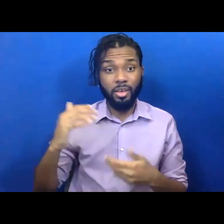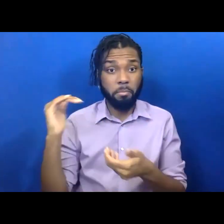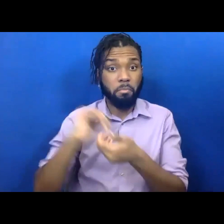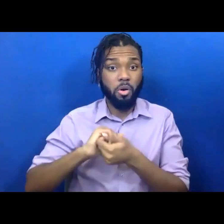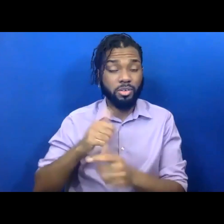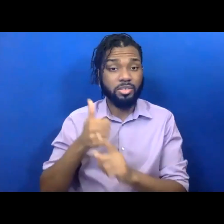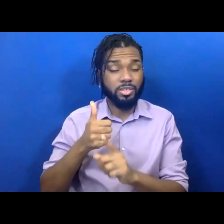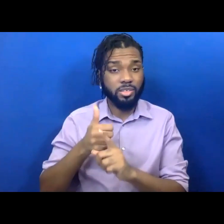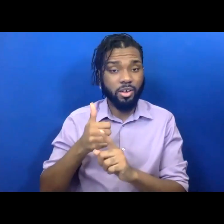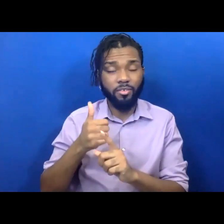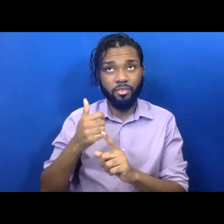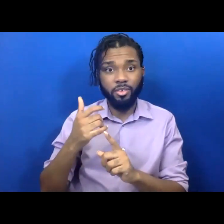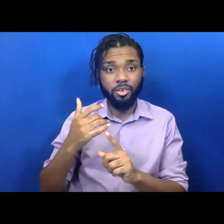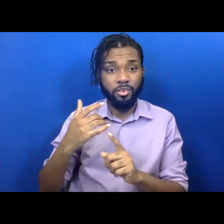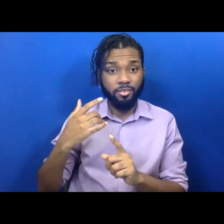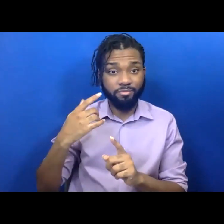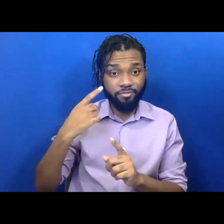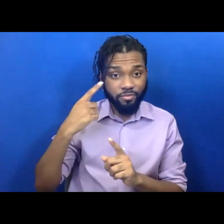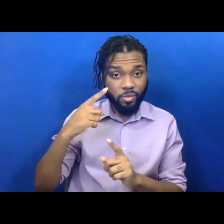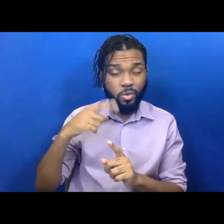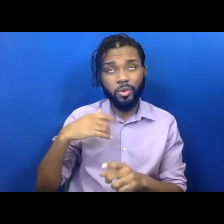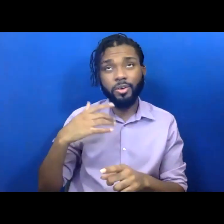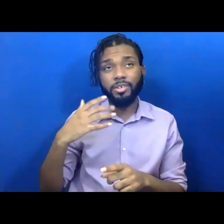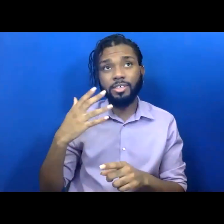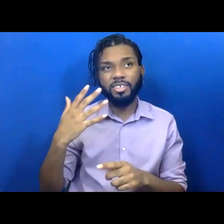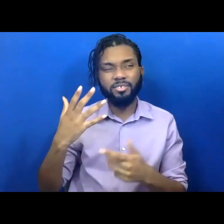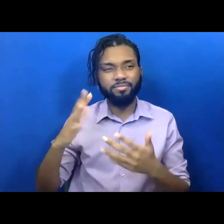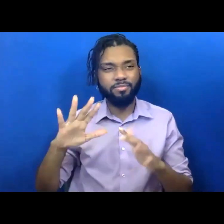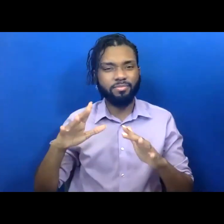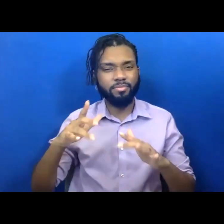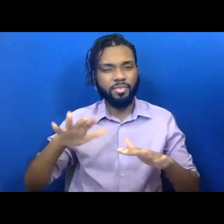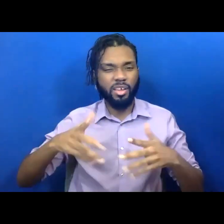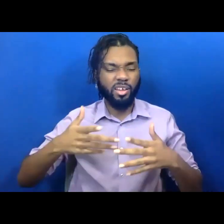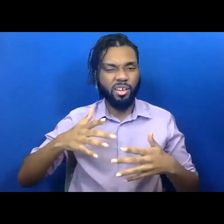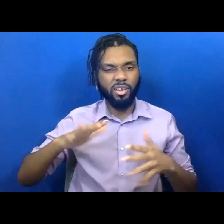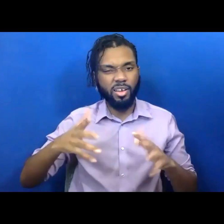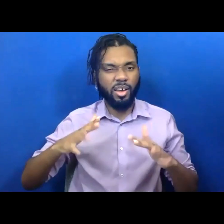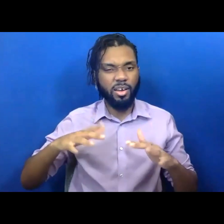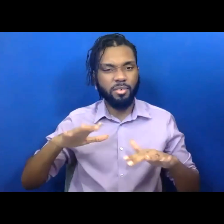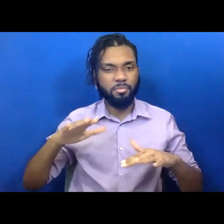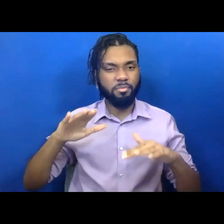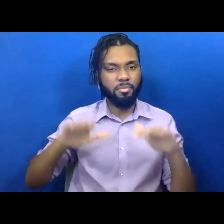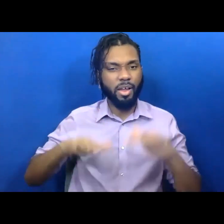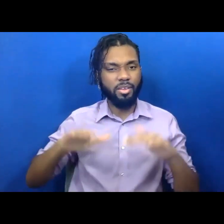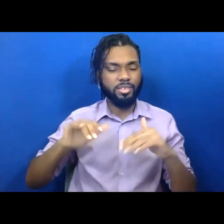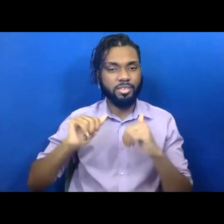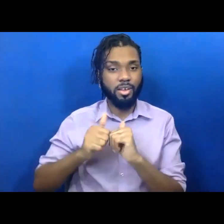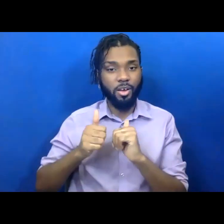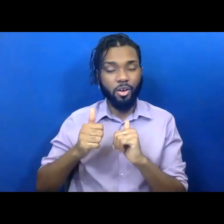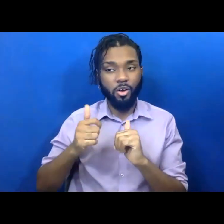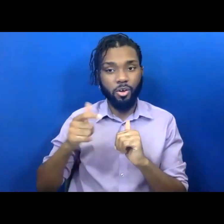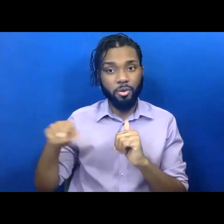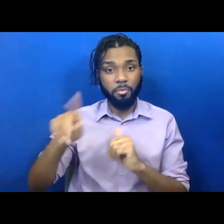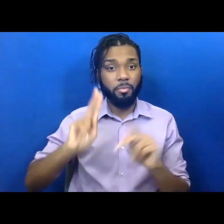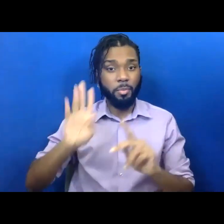to, yes, in some ways, kind of, I guess, balance the ways that we would both individually be perceived with our